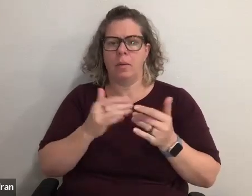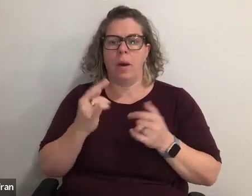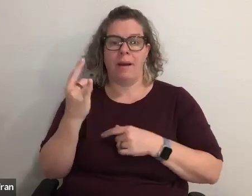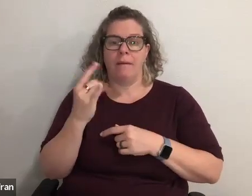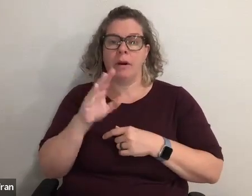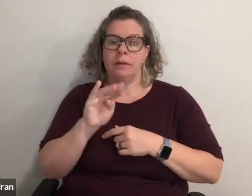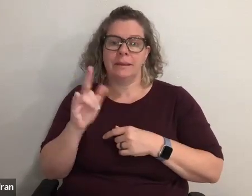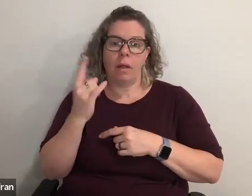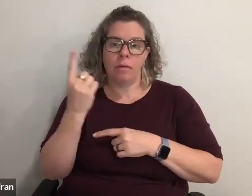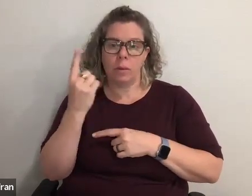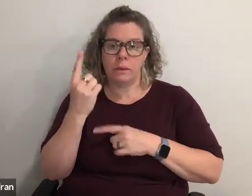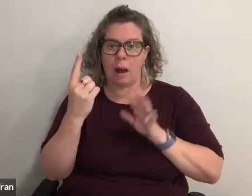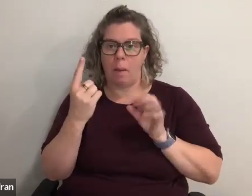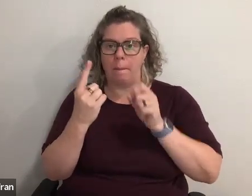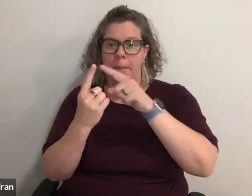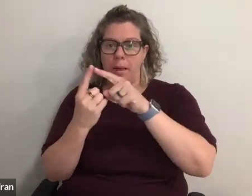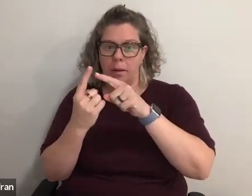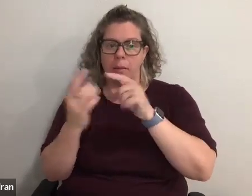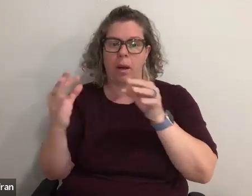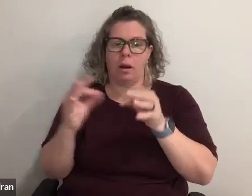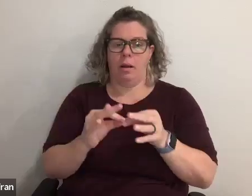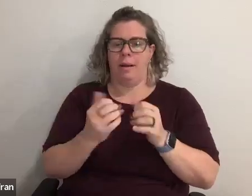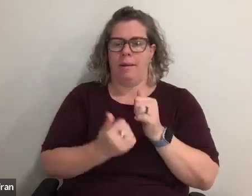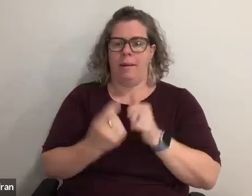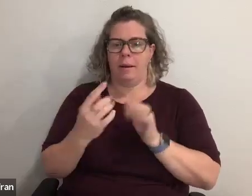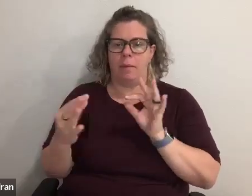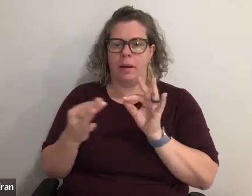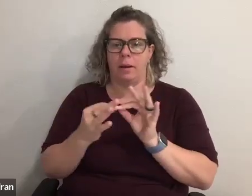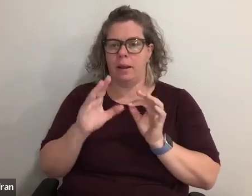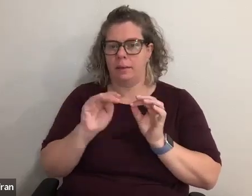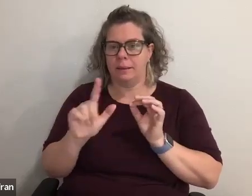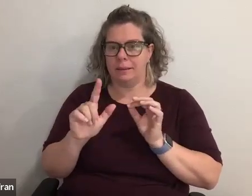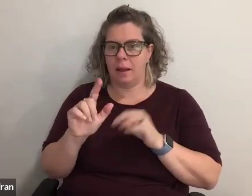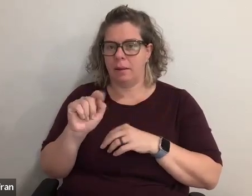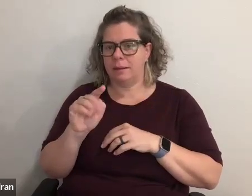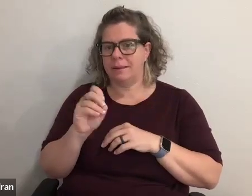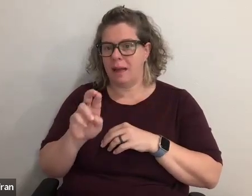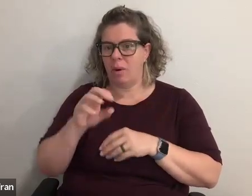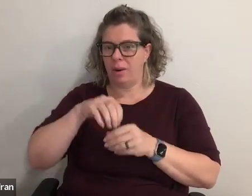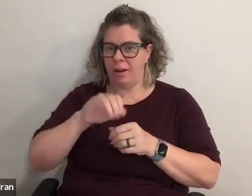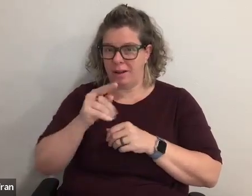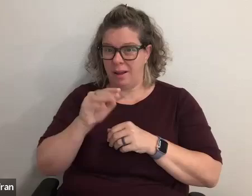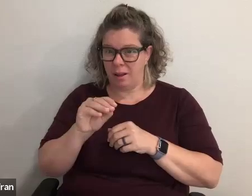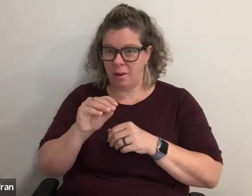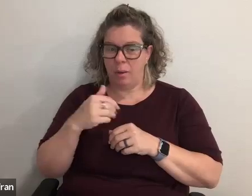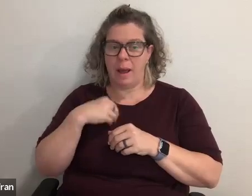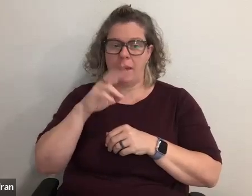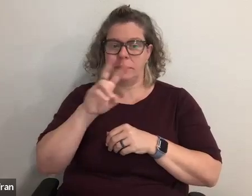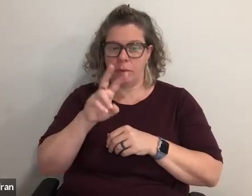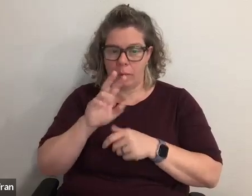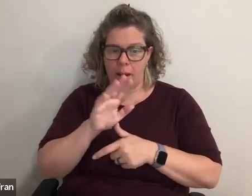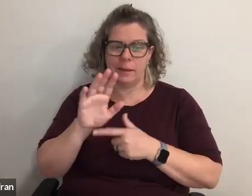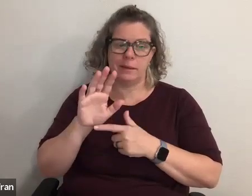to figures out who you route to. So anybody connecting to a cell phone tower that is located in Idaho who has Verizon, T-Mobile,